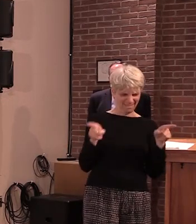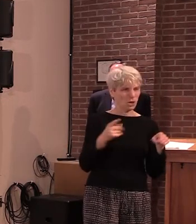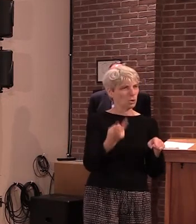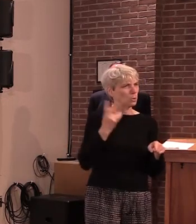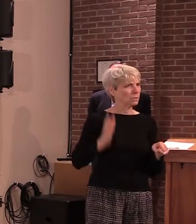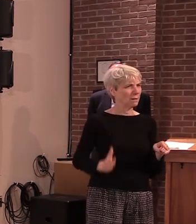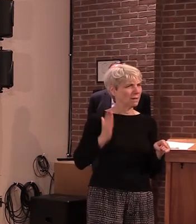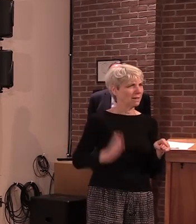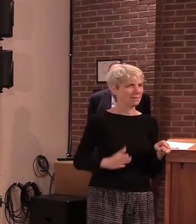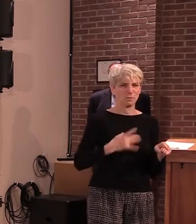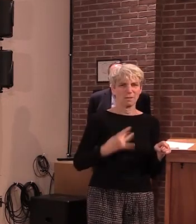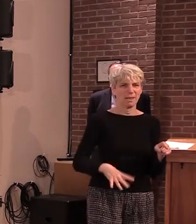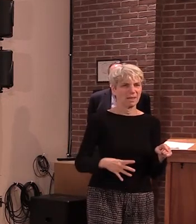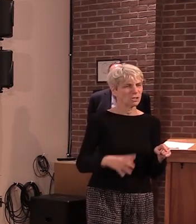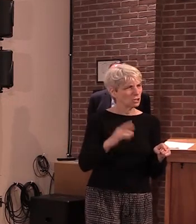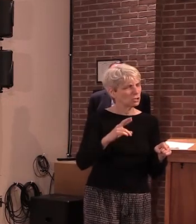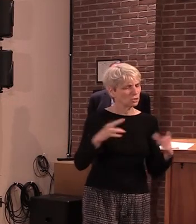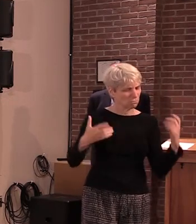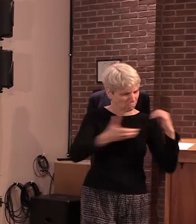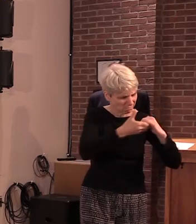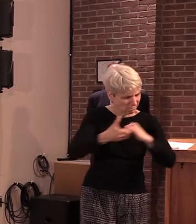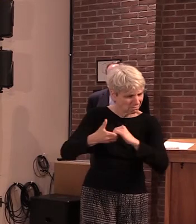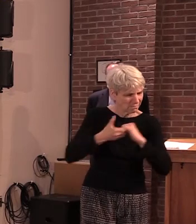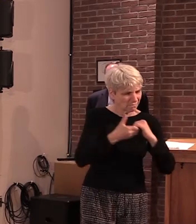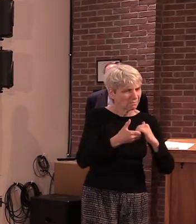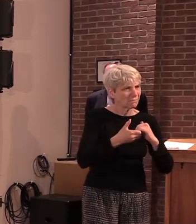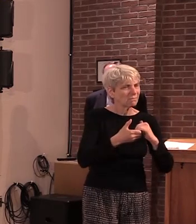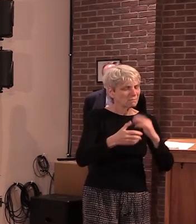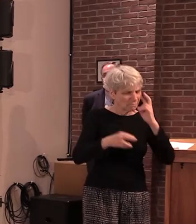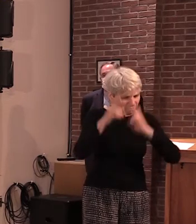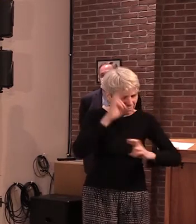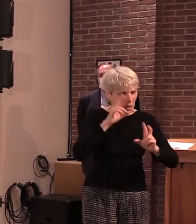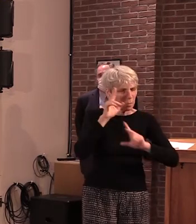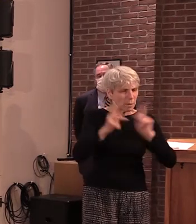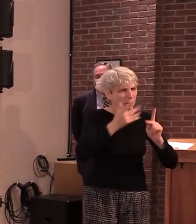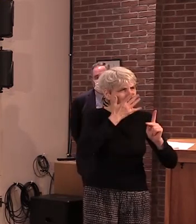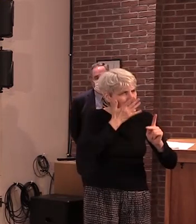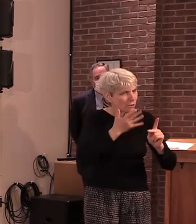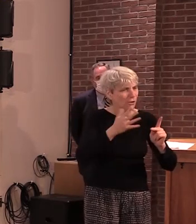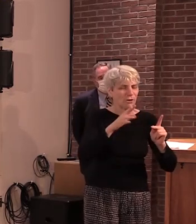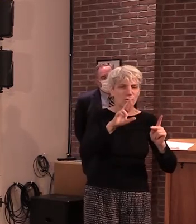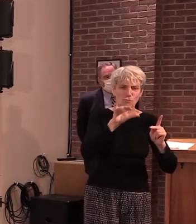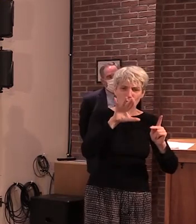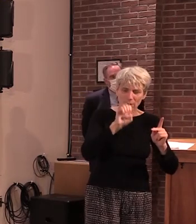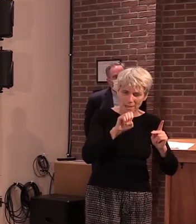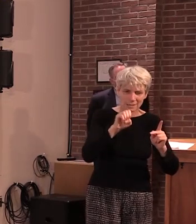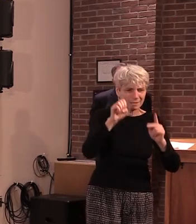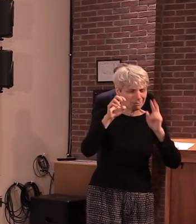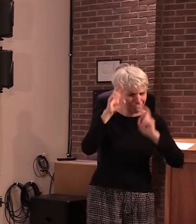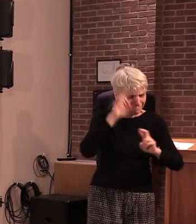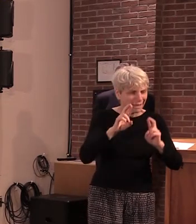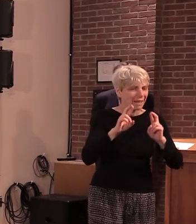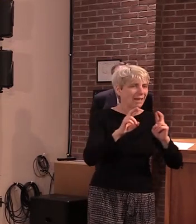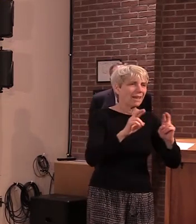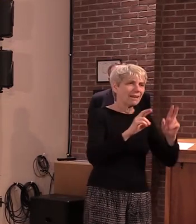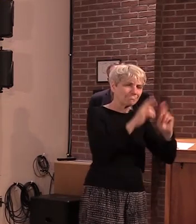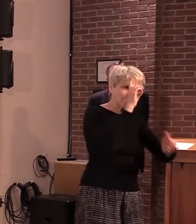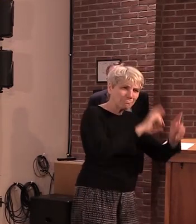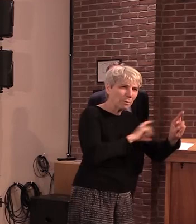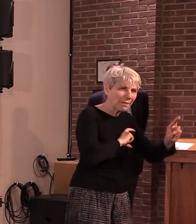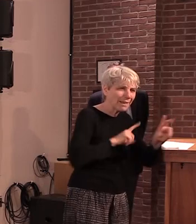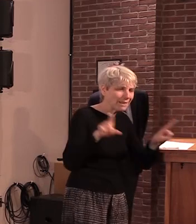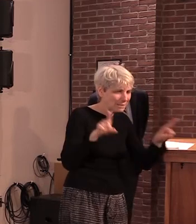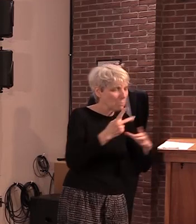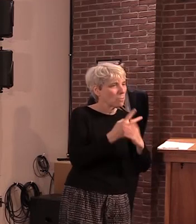this. Racial equity is important. It's important to law enforcement, and I would